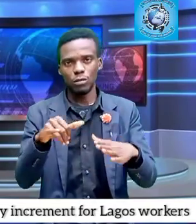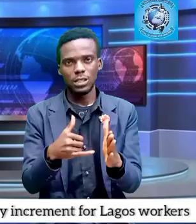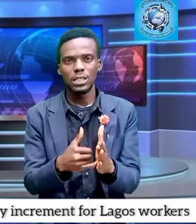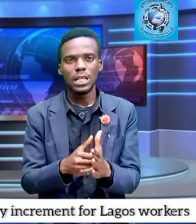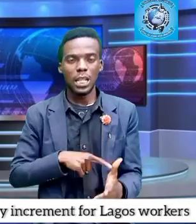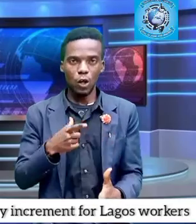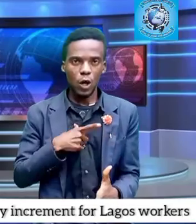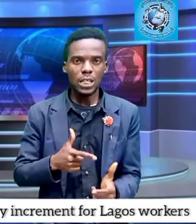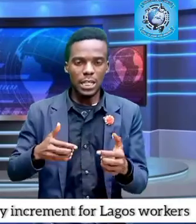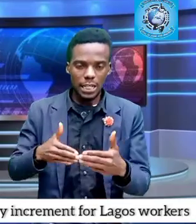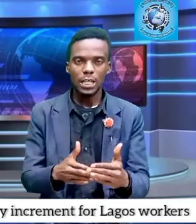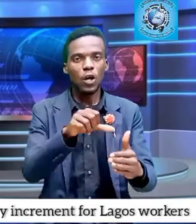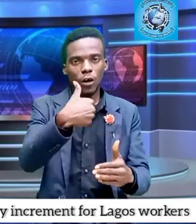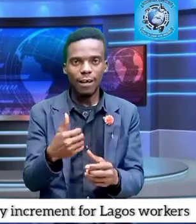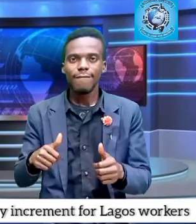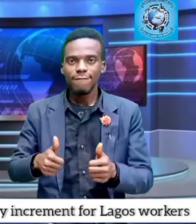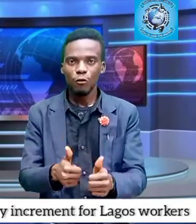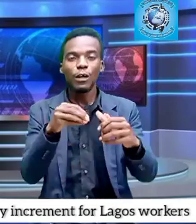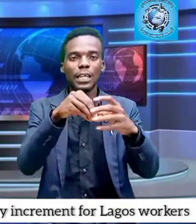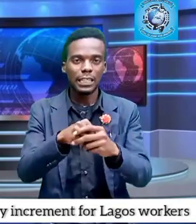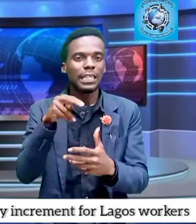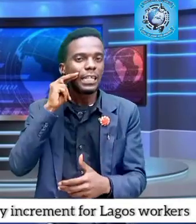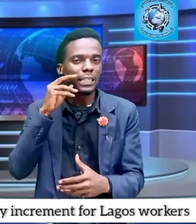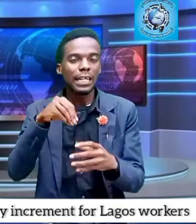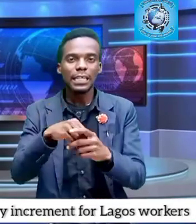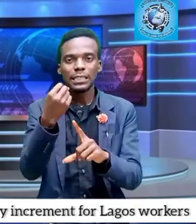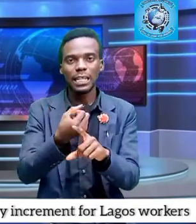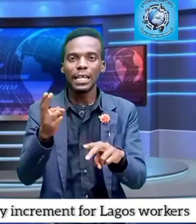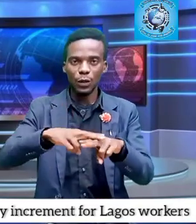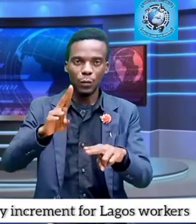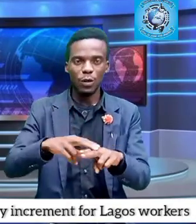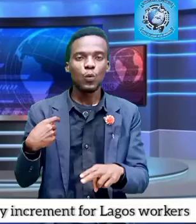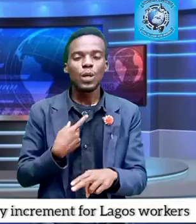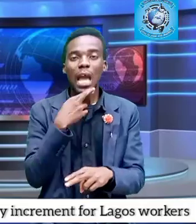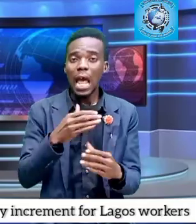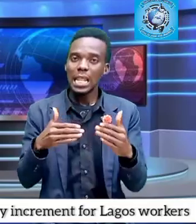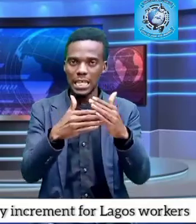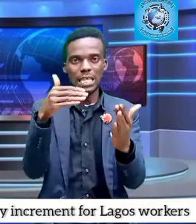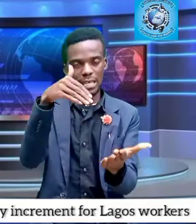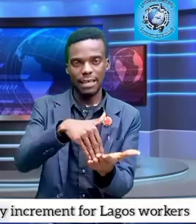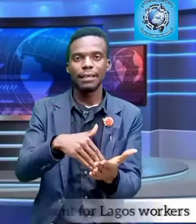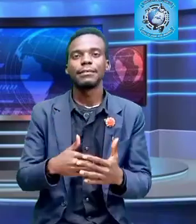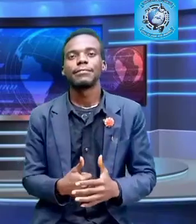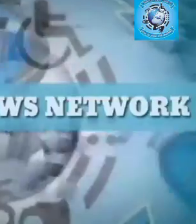leads, while others follow in Nigeria in salary increments. We are leading again.